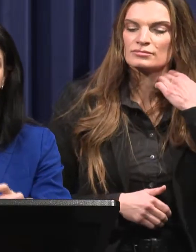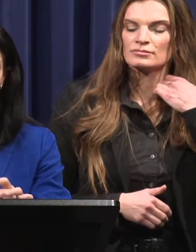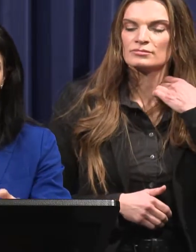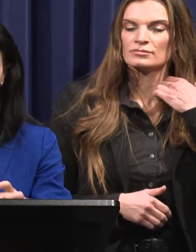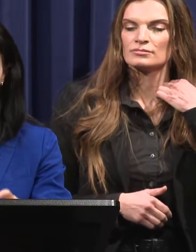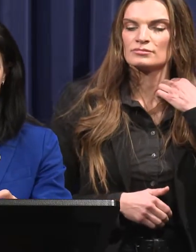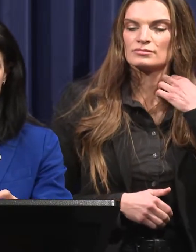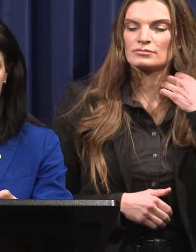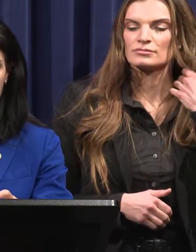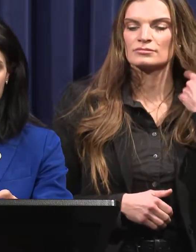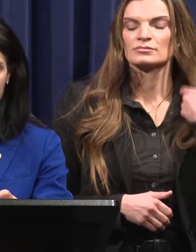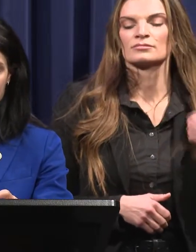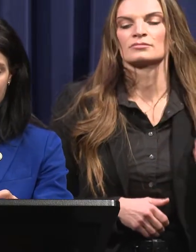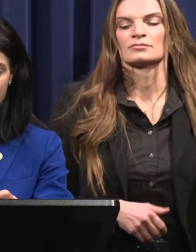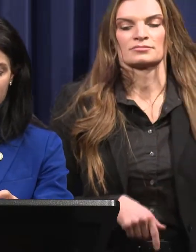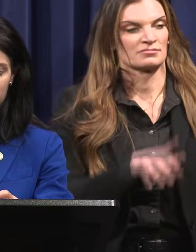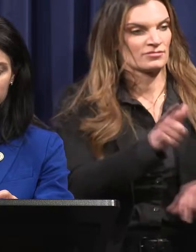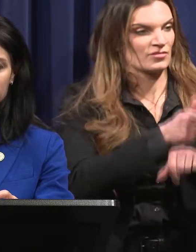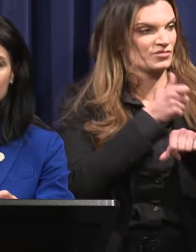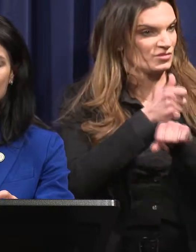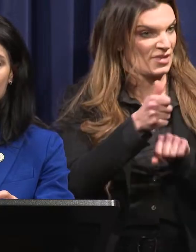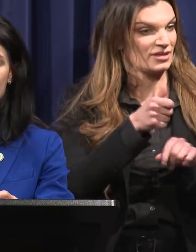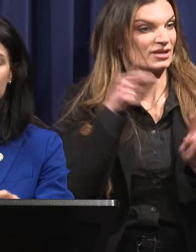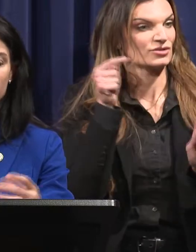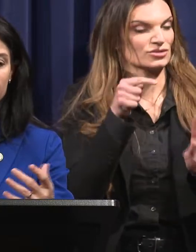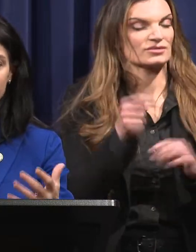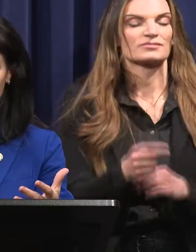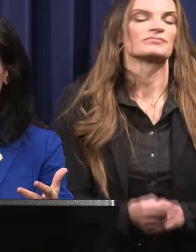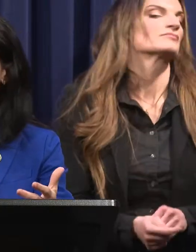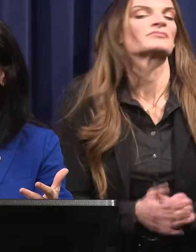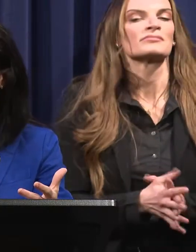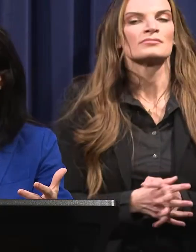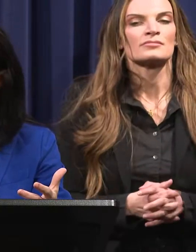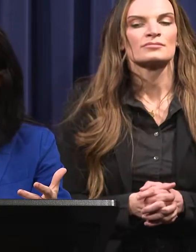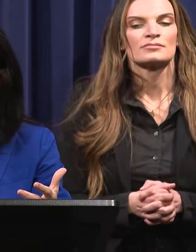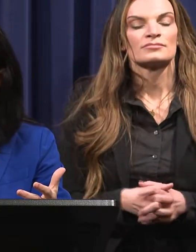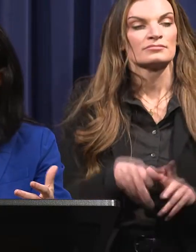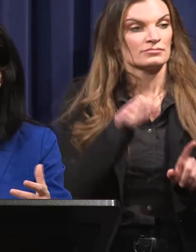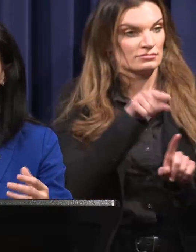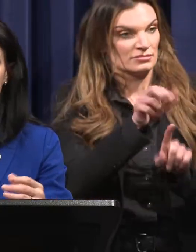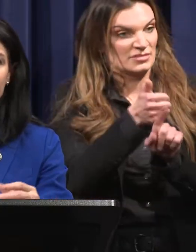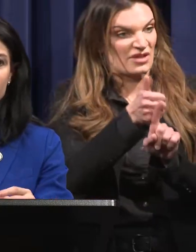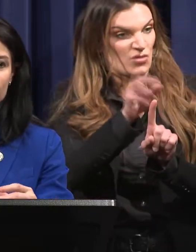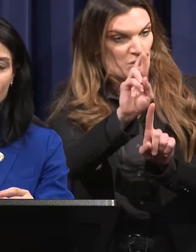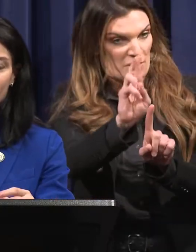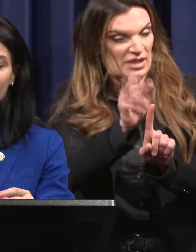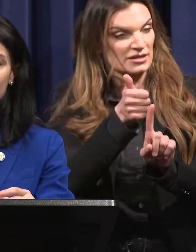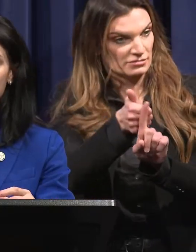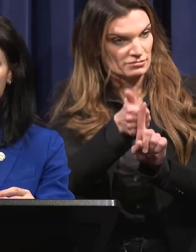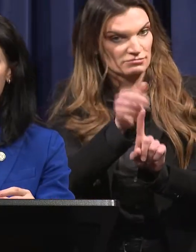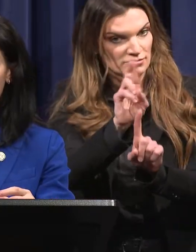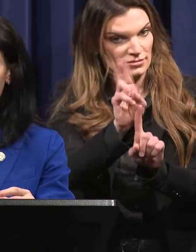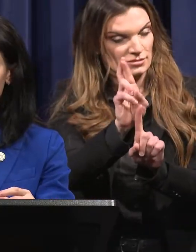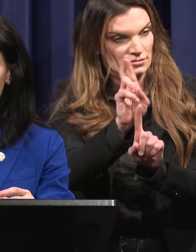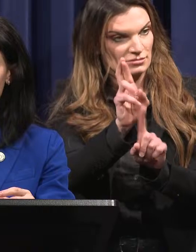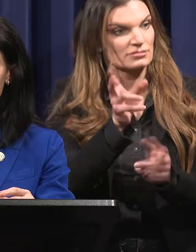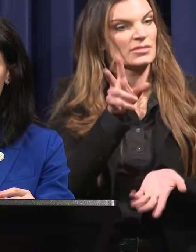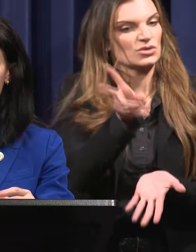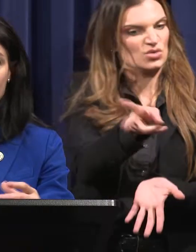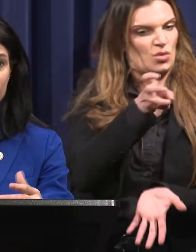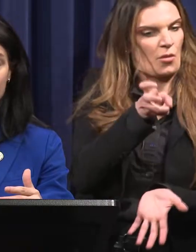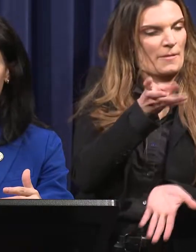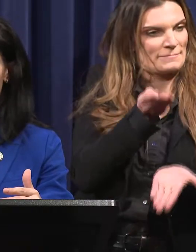the allegations here are that you had individuals that were Republicans that stole from